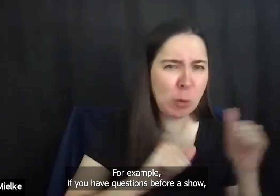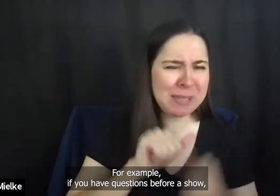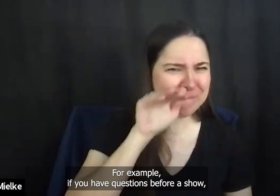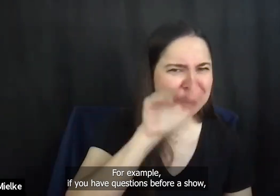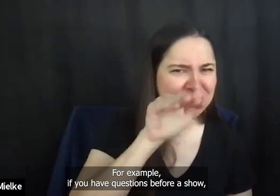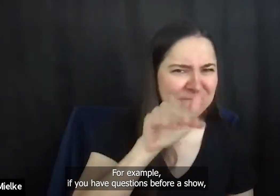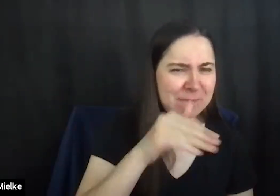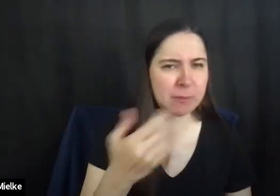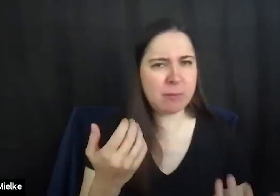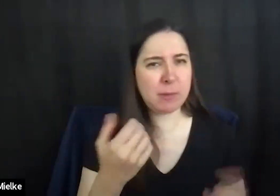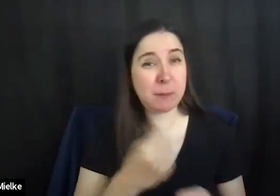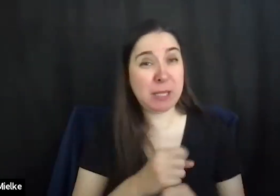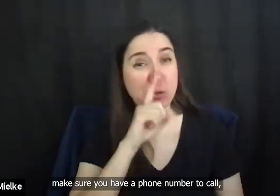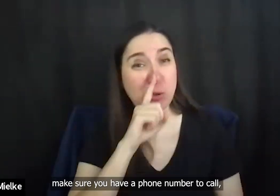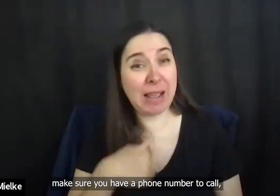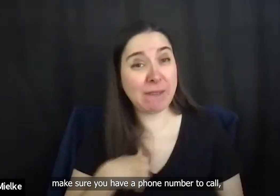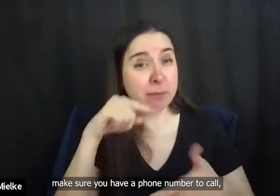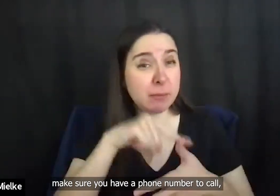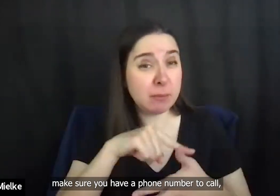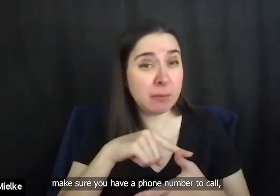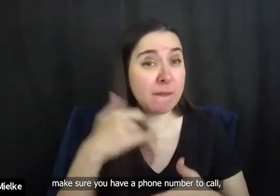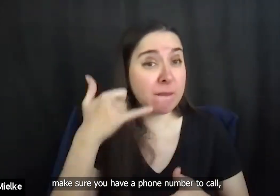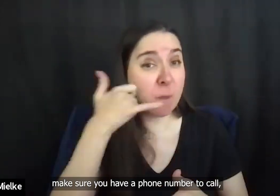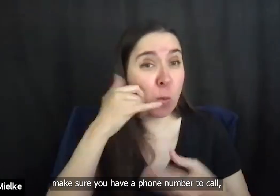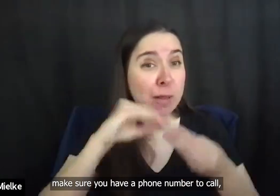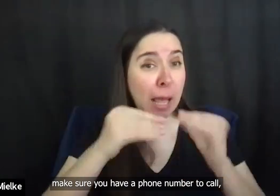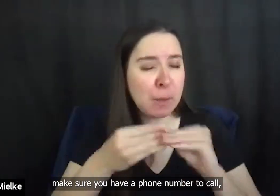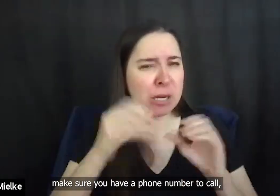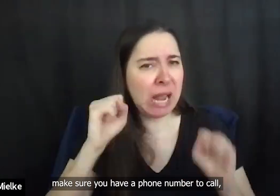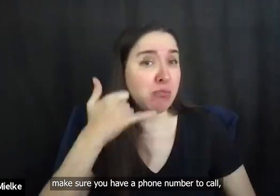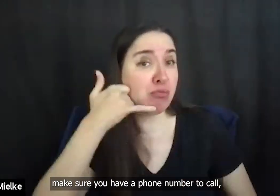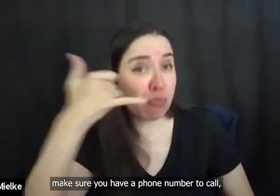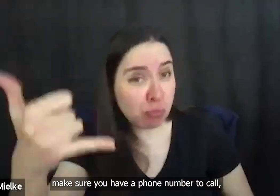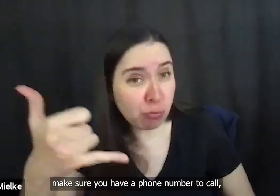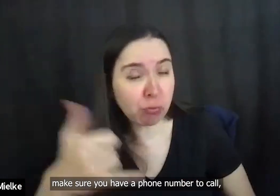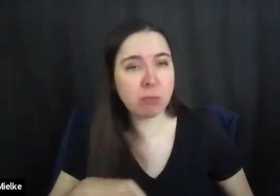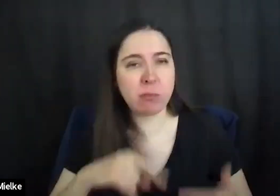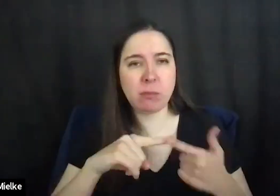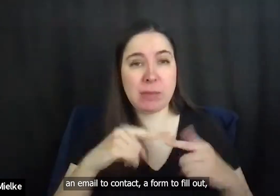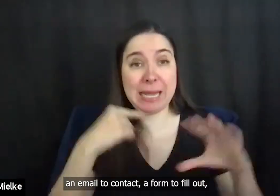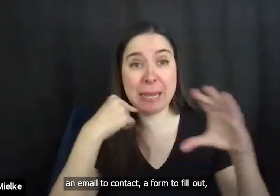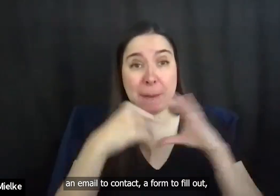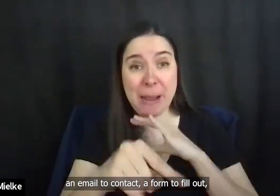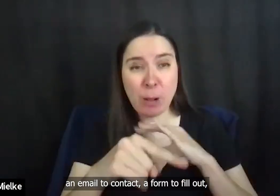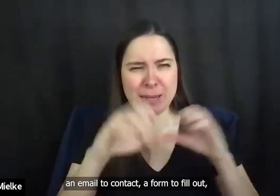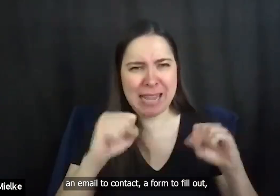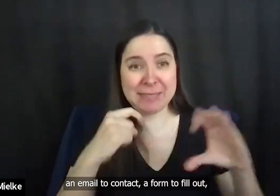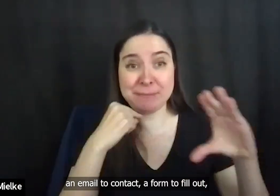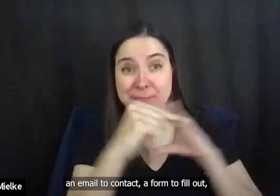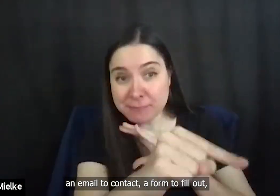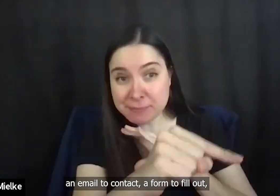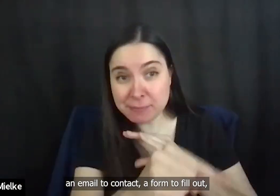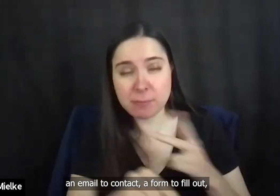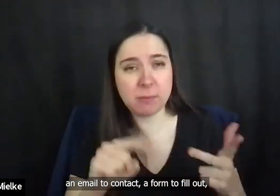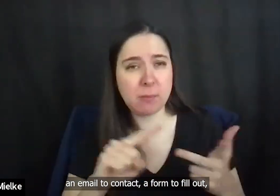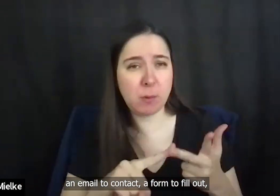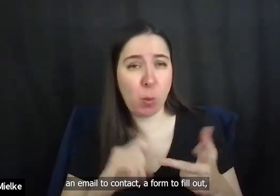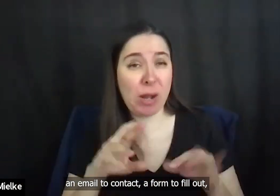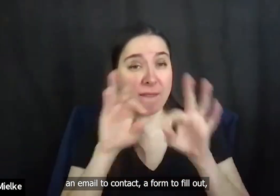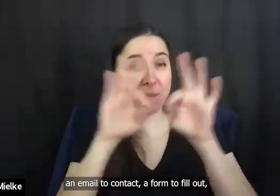before a show, make sure you have a phone number to call, an email to contact, a form to fill